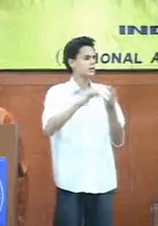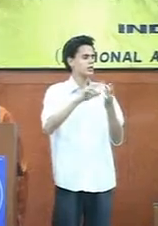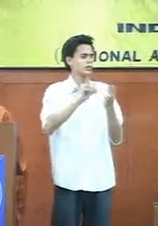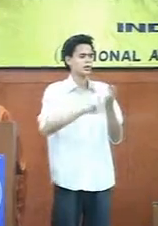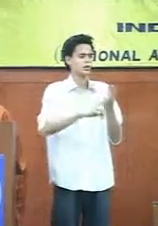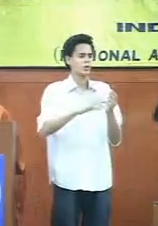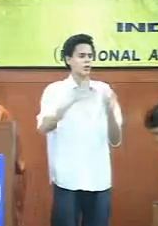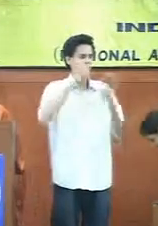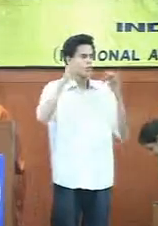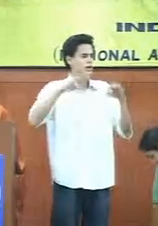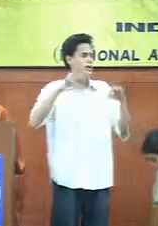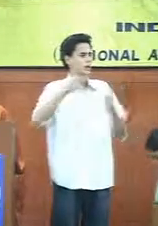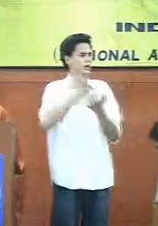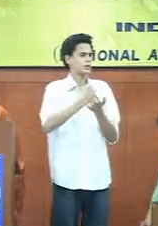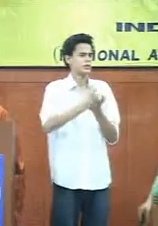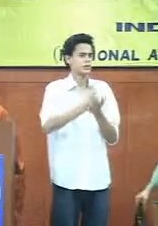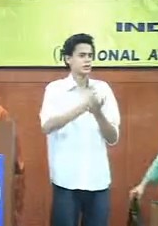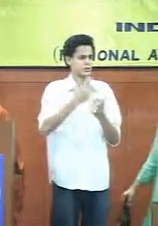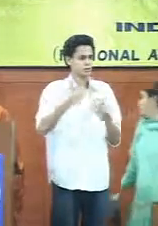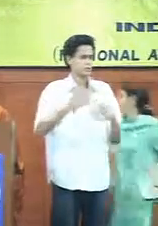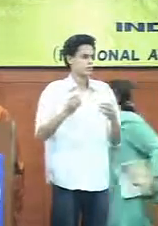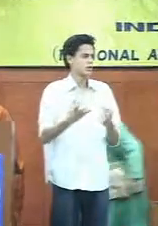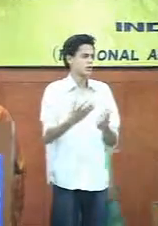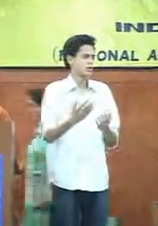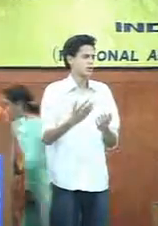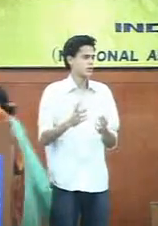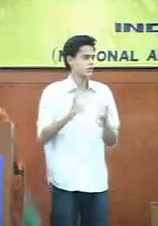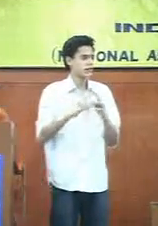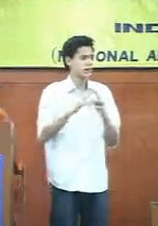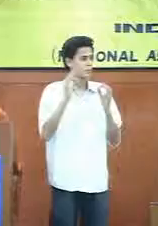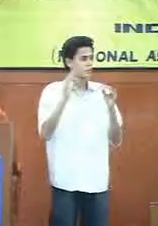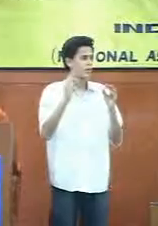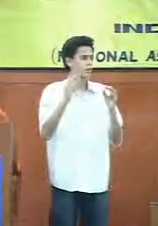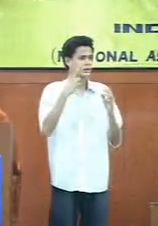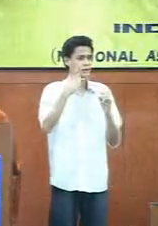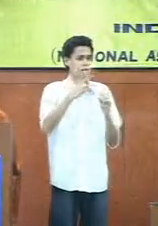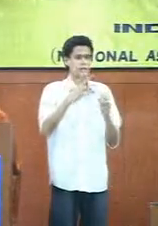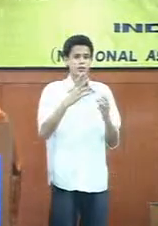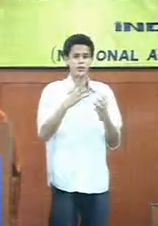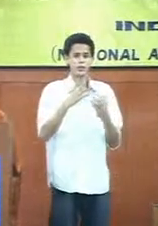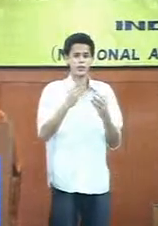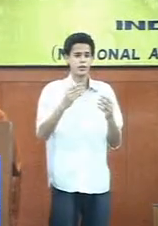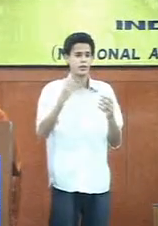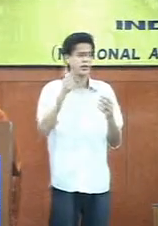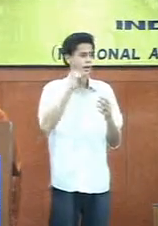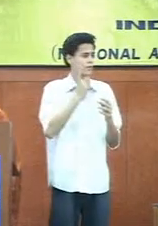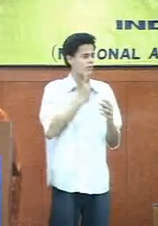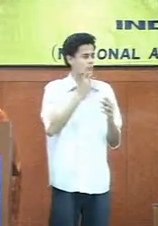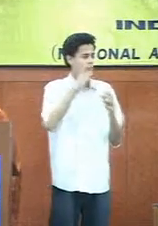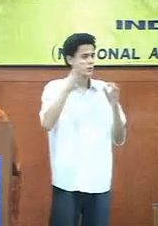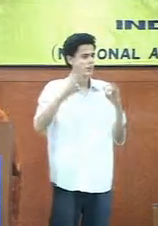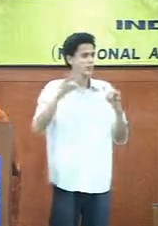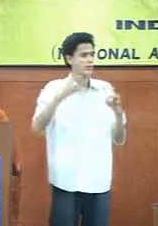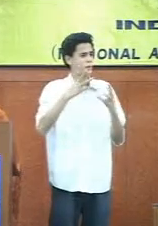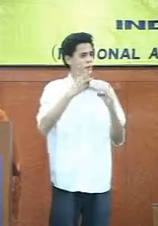rights and violence against women. Actually, this is a particularly critical session, because if you see, especially among deaf women,